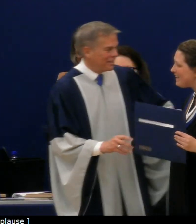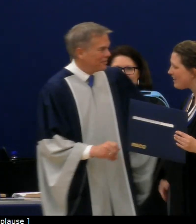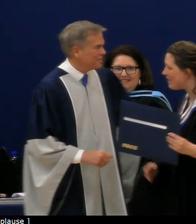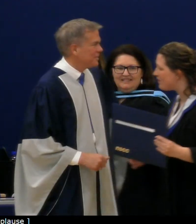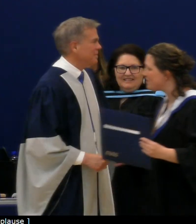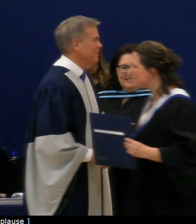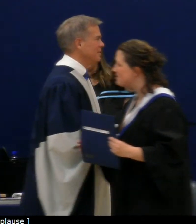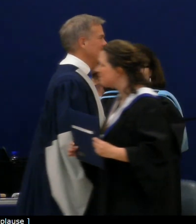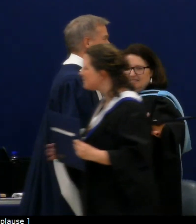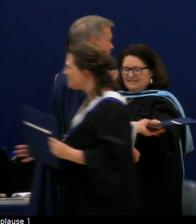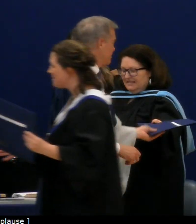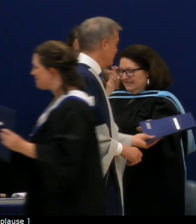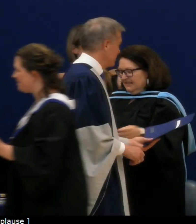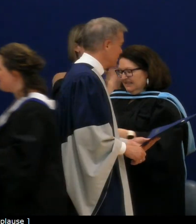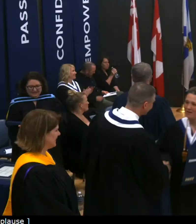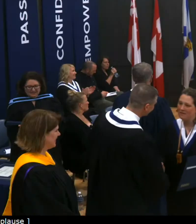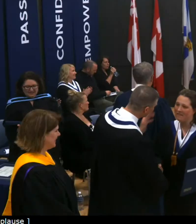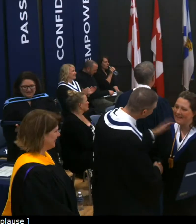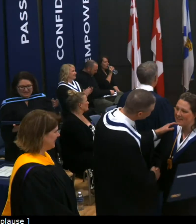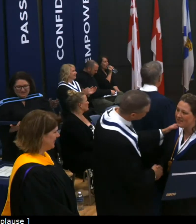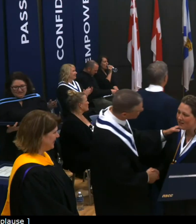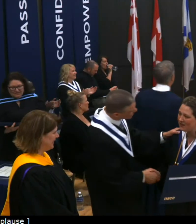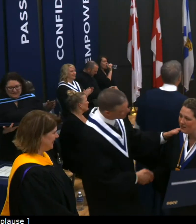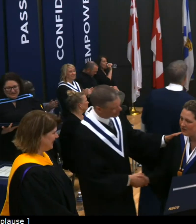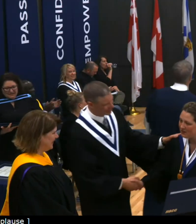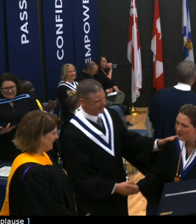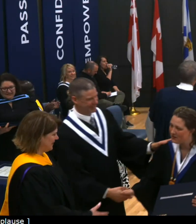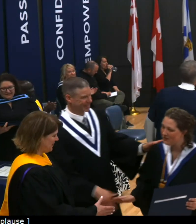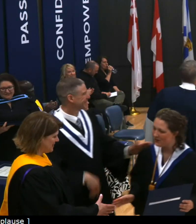Gideon Antonio.